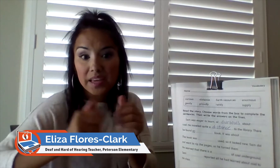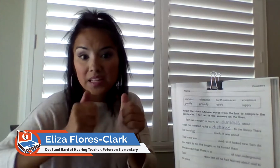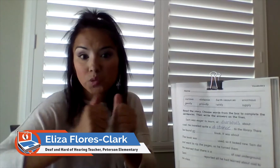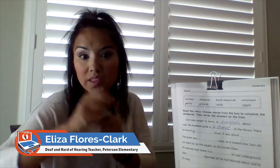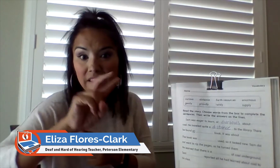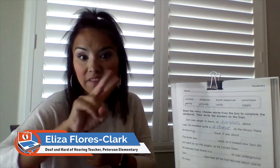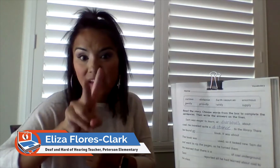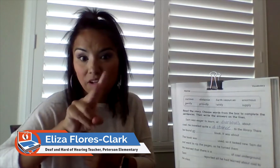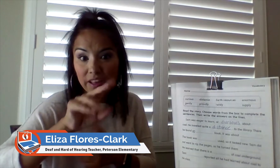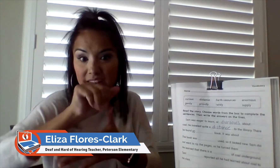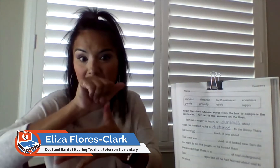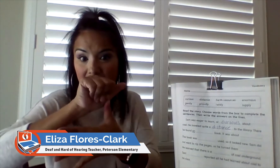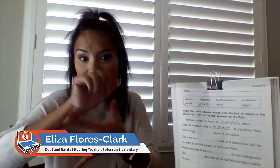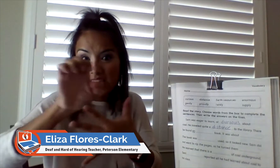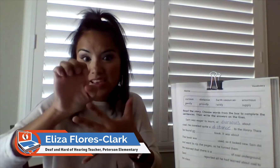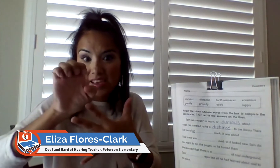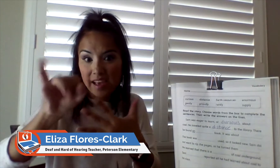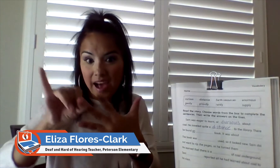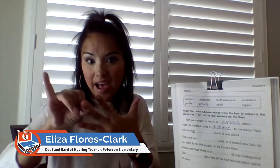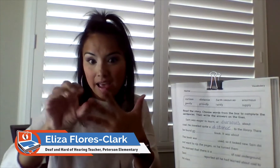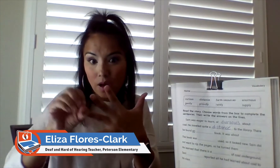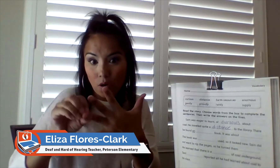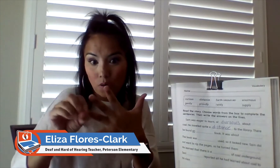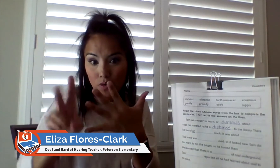with a vowel, an A, E, I, O, or U.